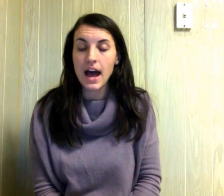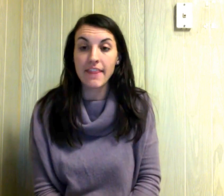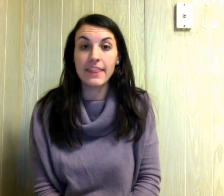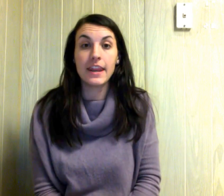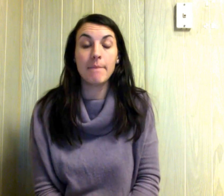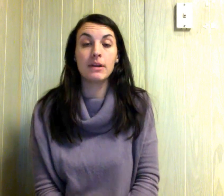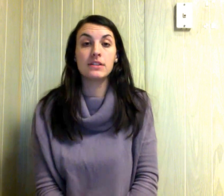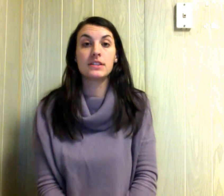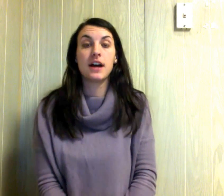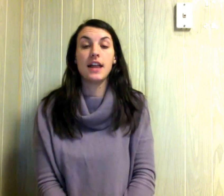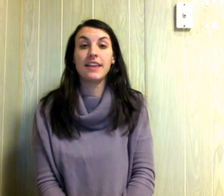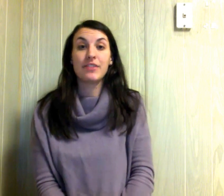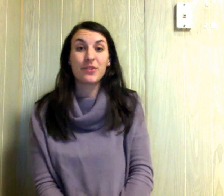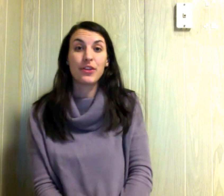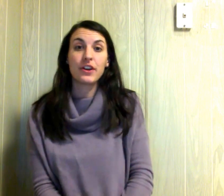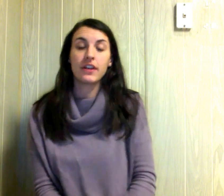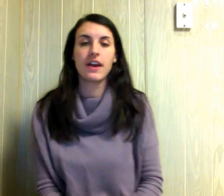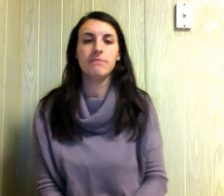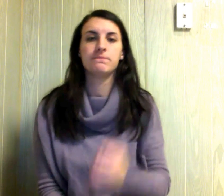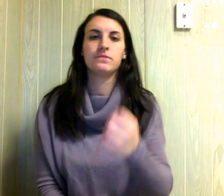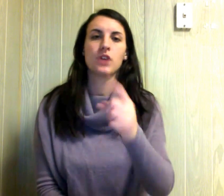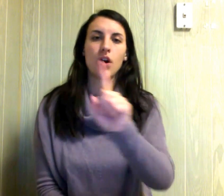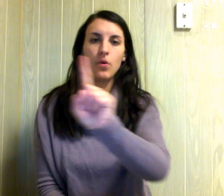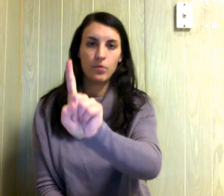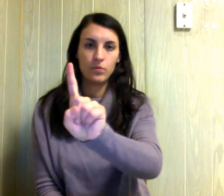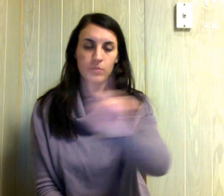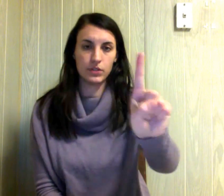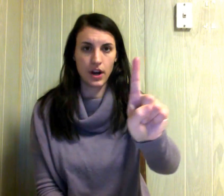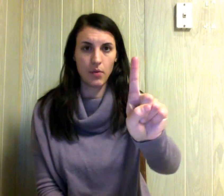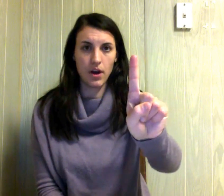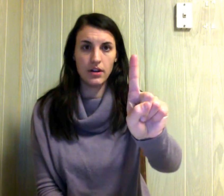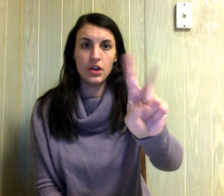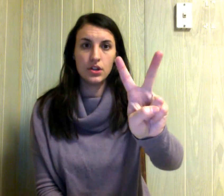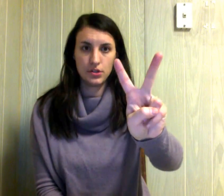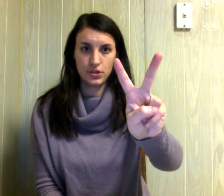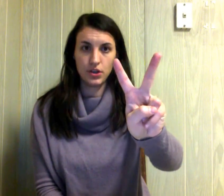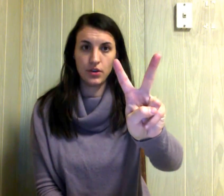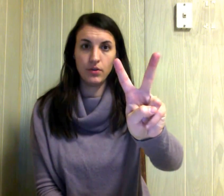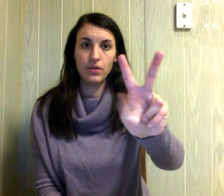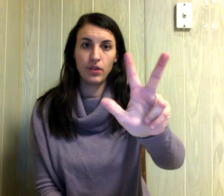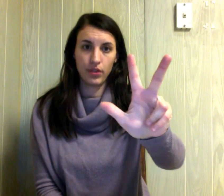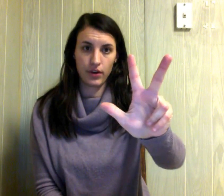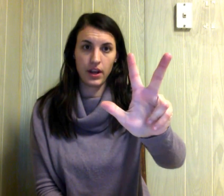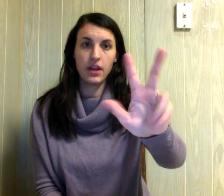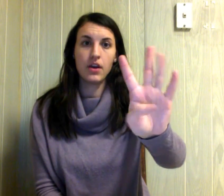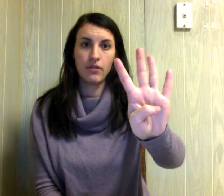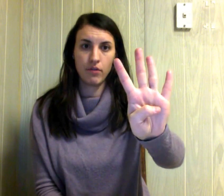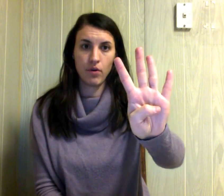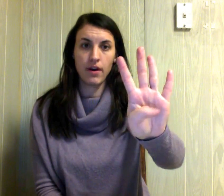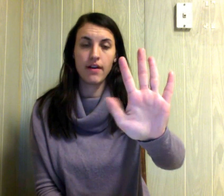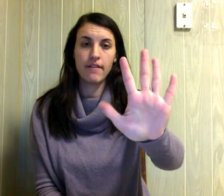Then the numbers, 11 through 30. Okay, so start at 1, 2, 3, 4,